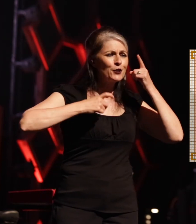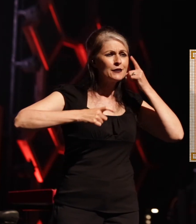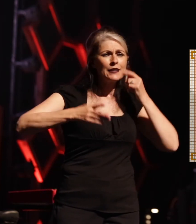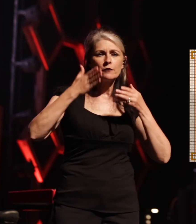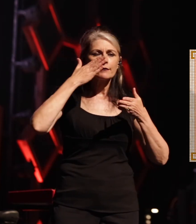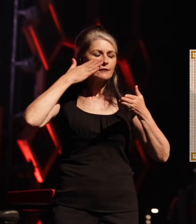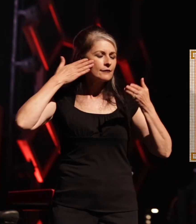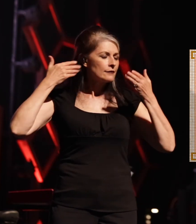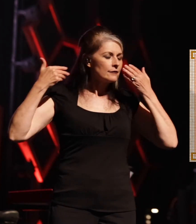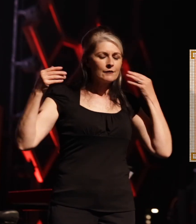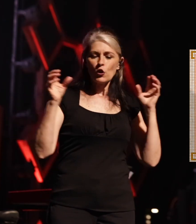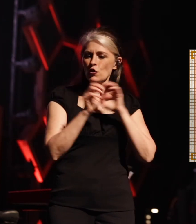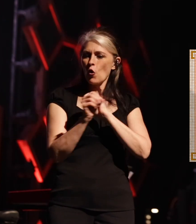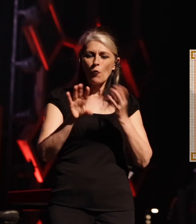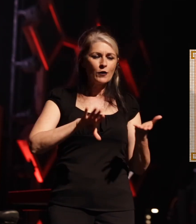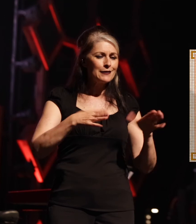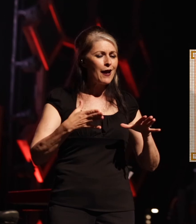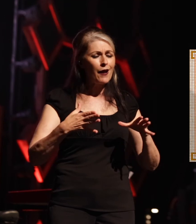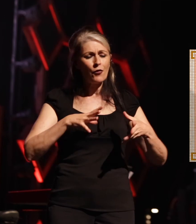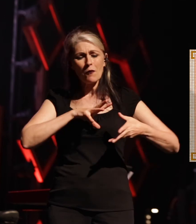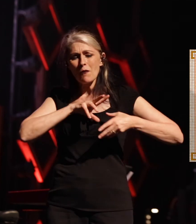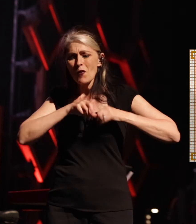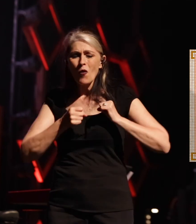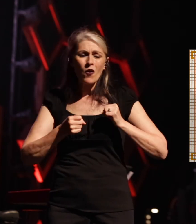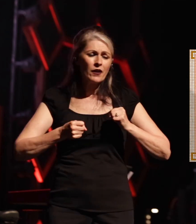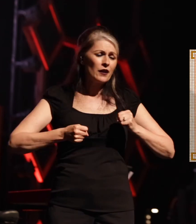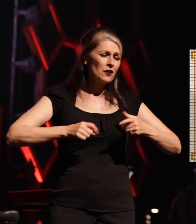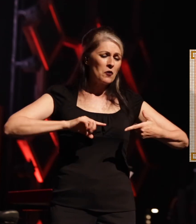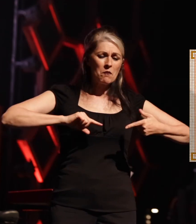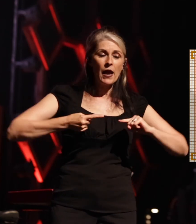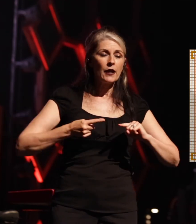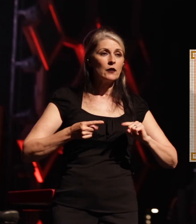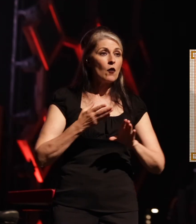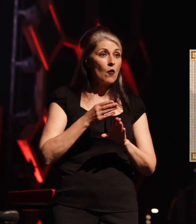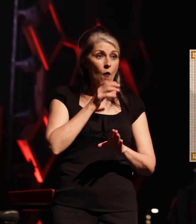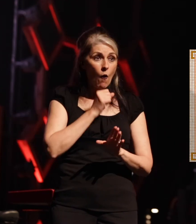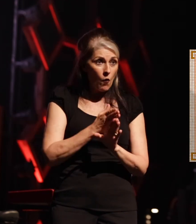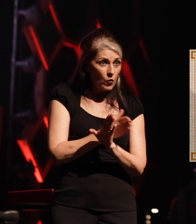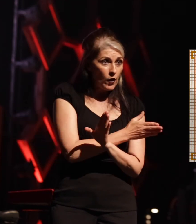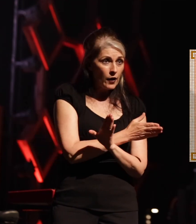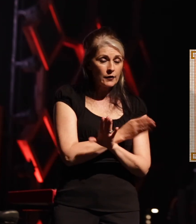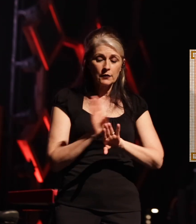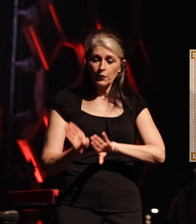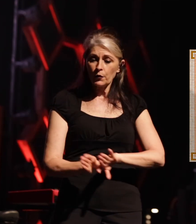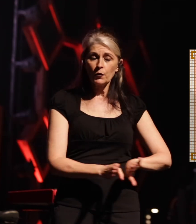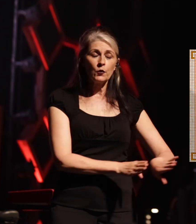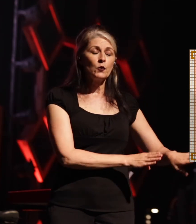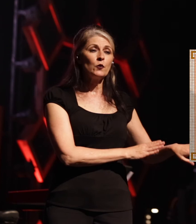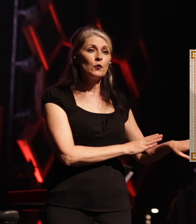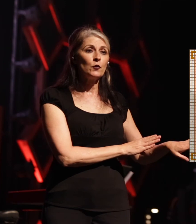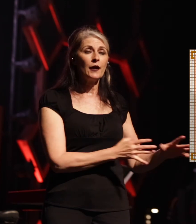or pain, for the old order of things has passed away.'" And just to think about that as we close